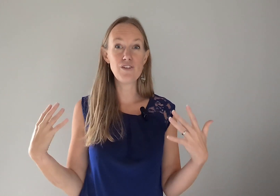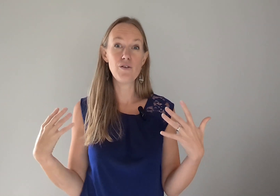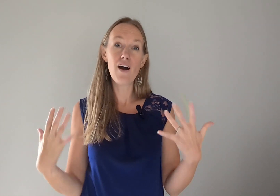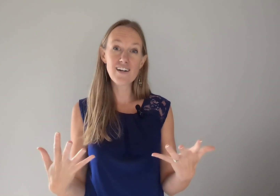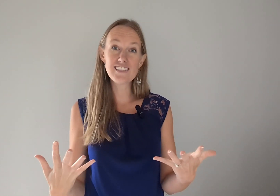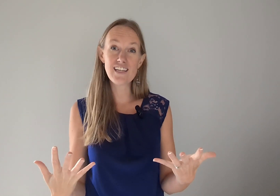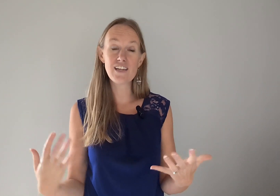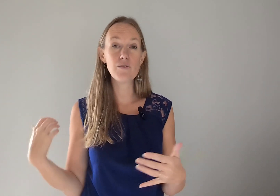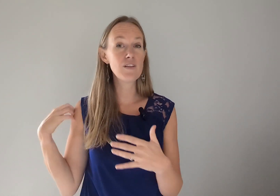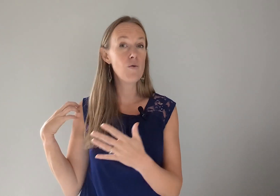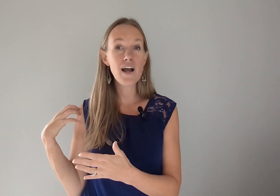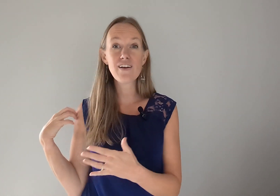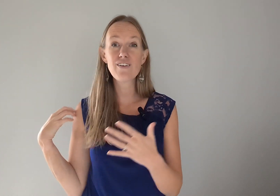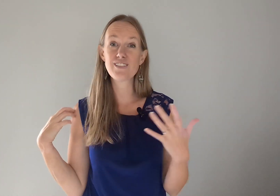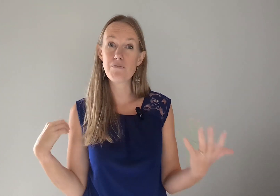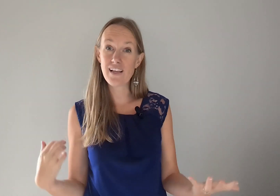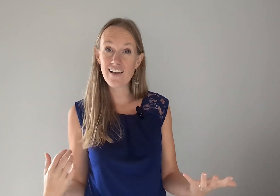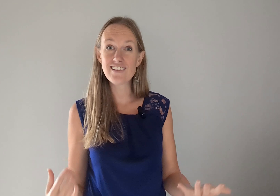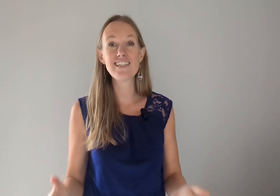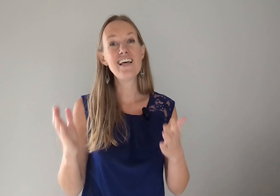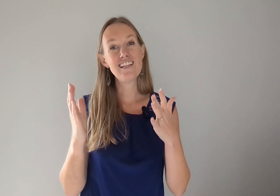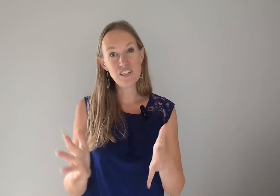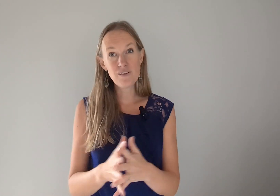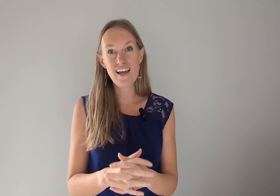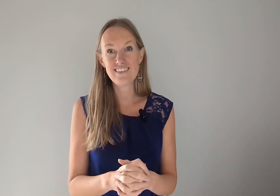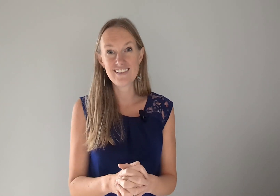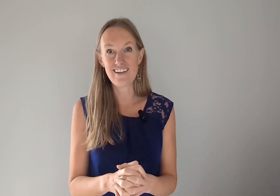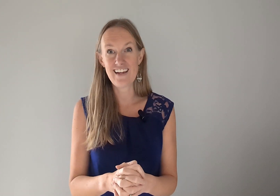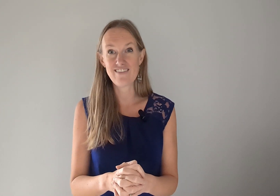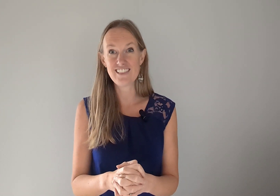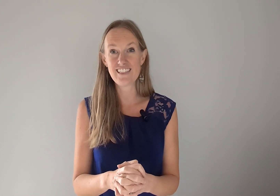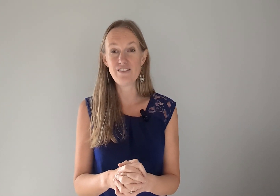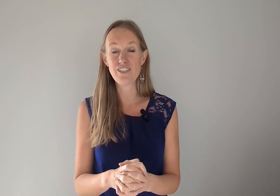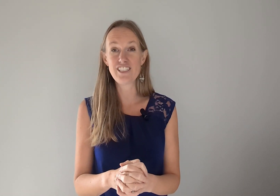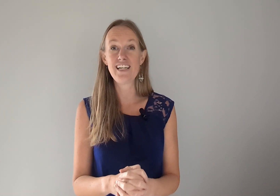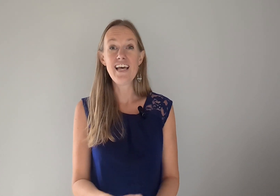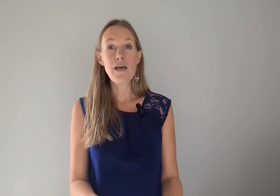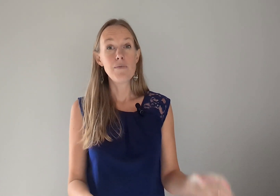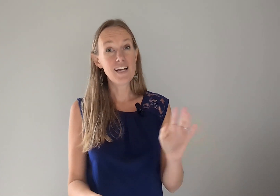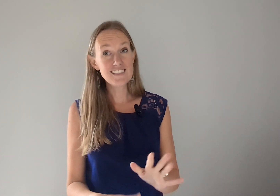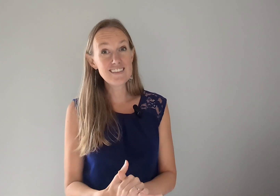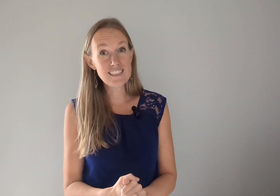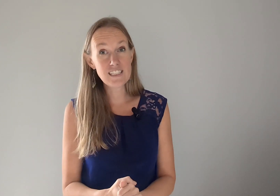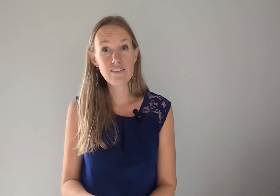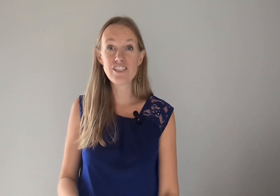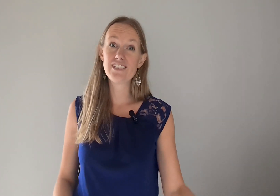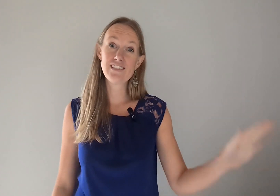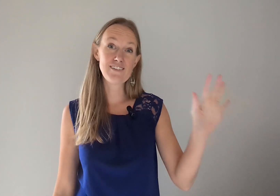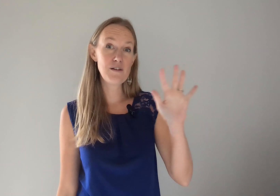you are singing it with a choir or something else, then you can sign every single version. Because there is 7 verses, this is going to be